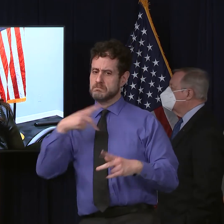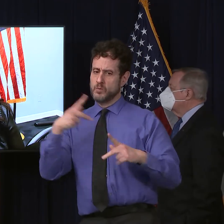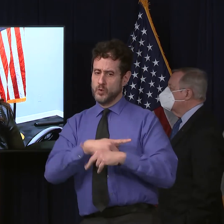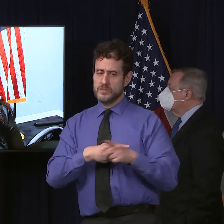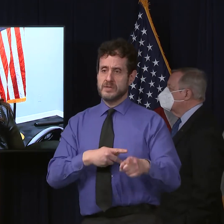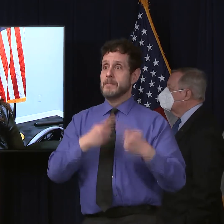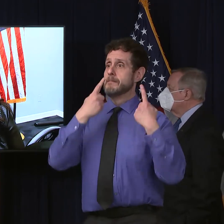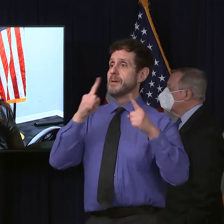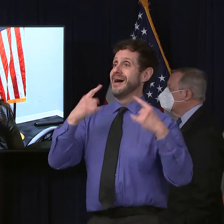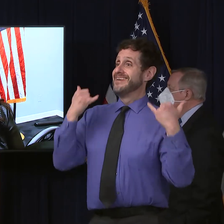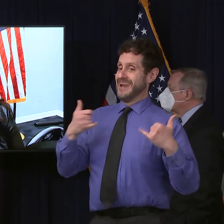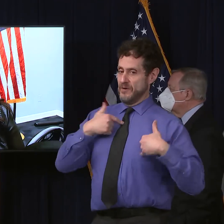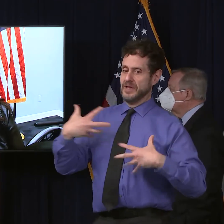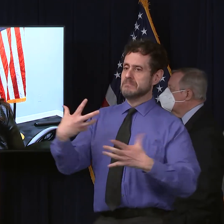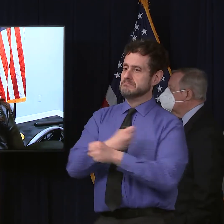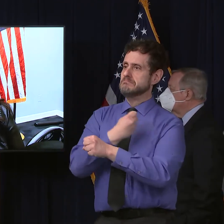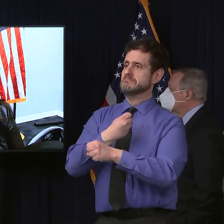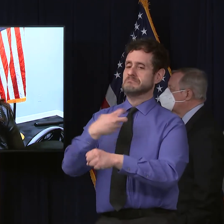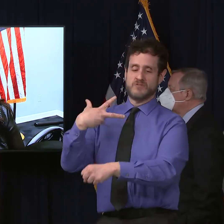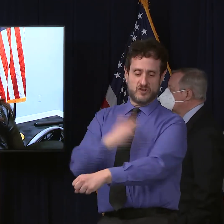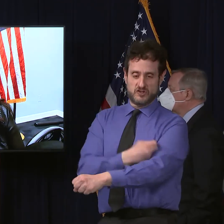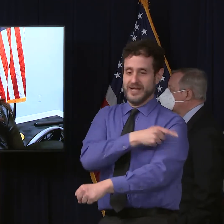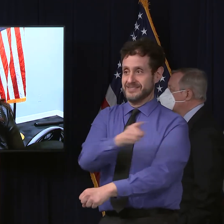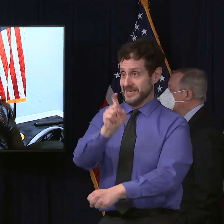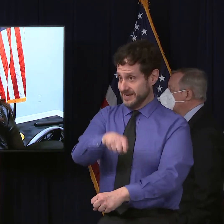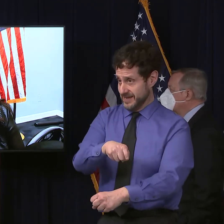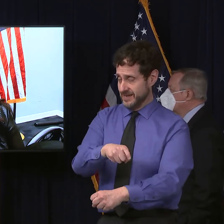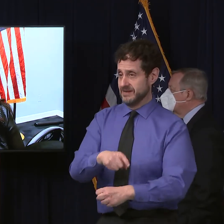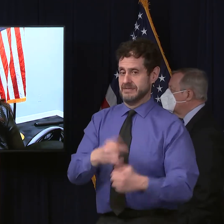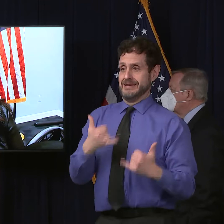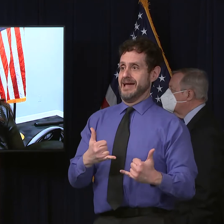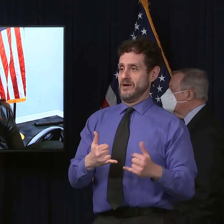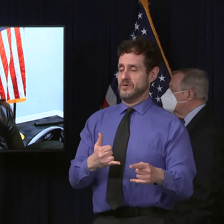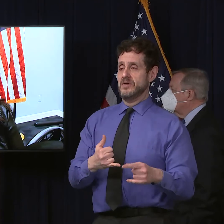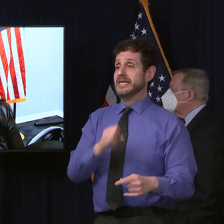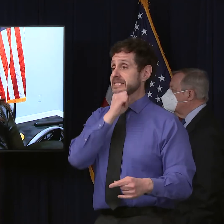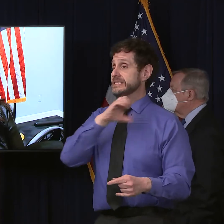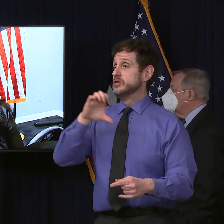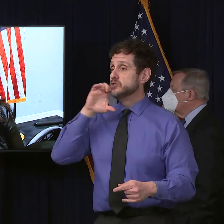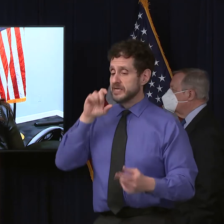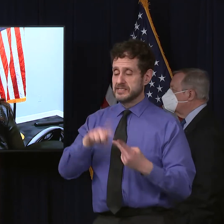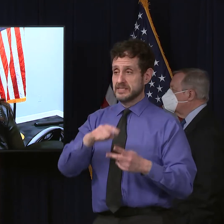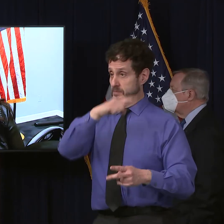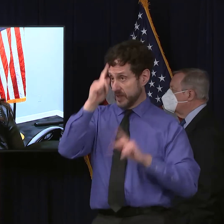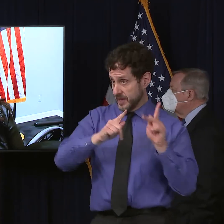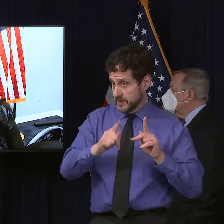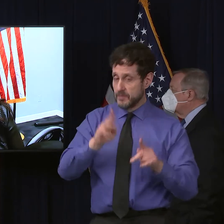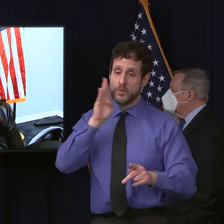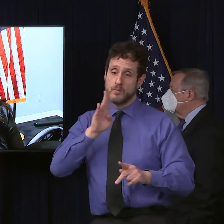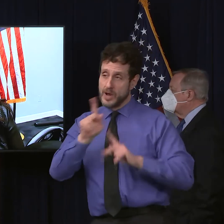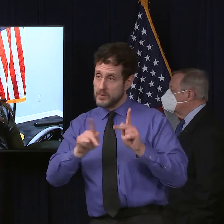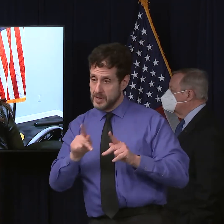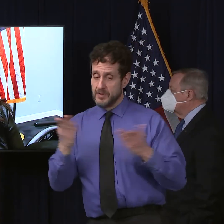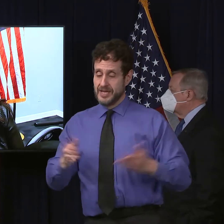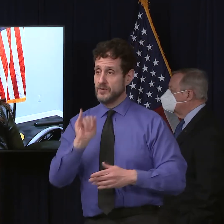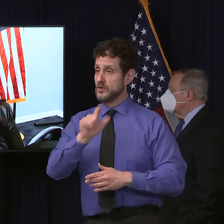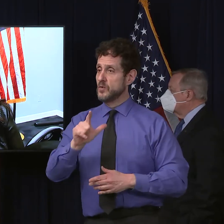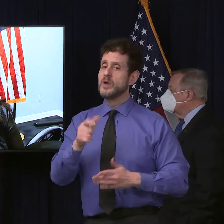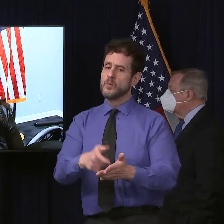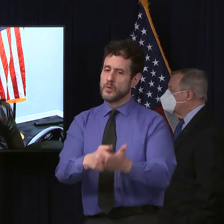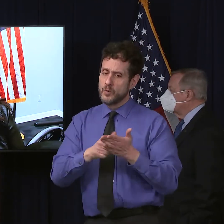need when they need them. Because seniors and Black and brown Illinoisans need our support, need and deserve our